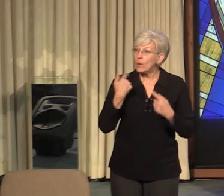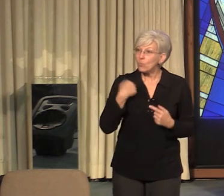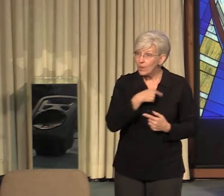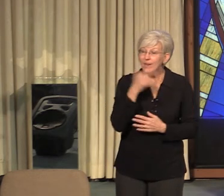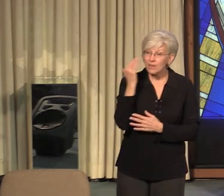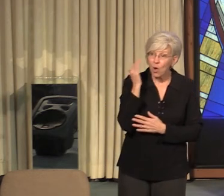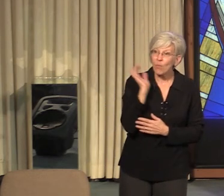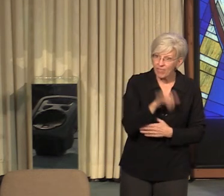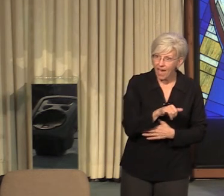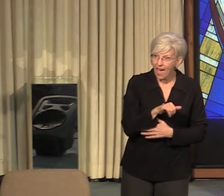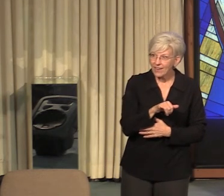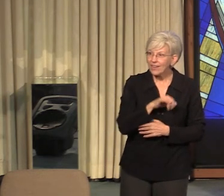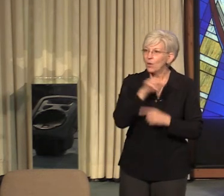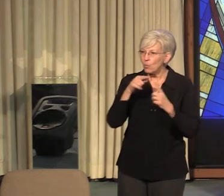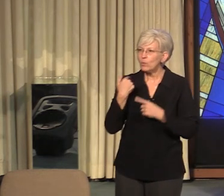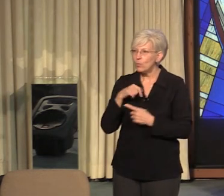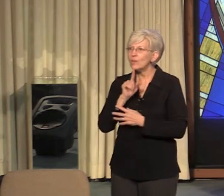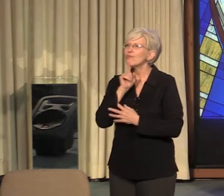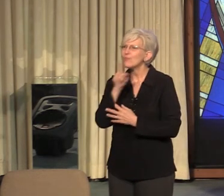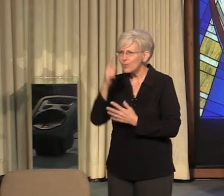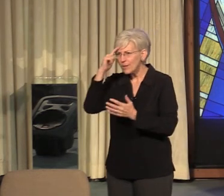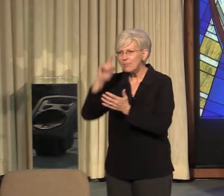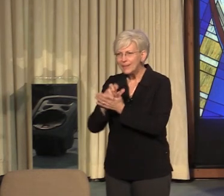we can heal our bodies.